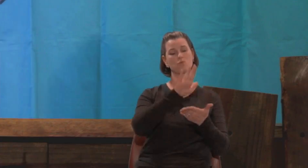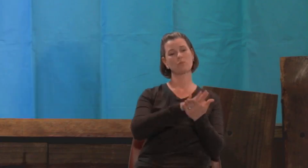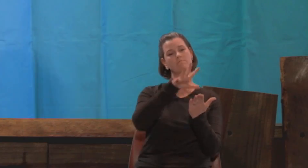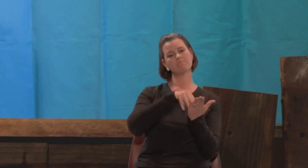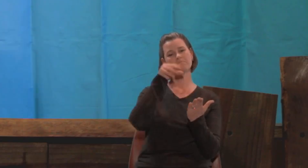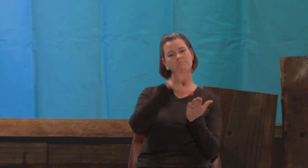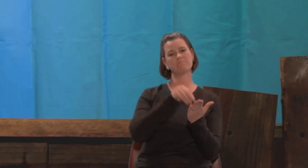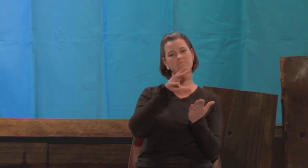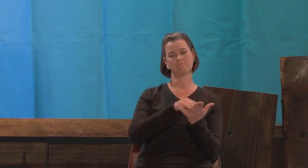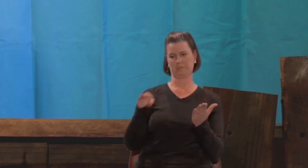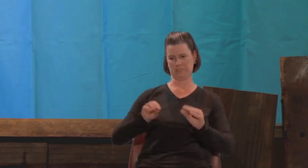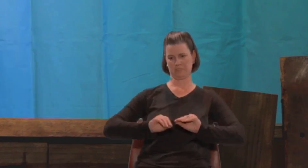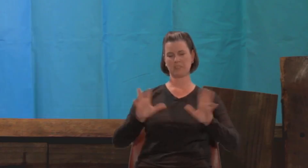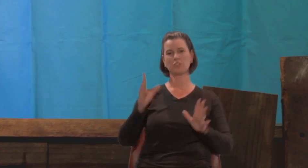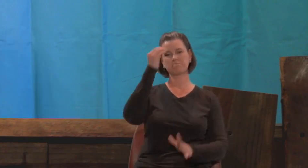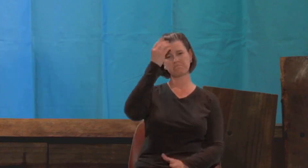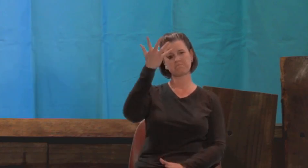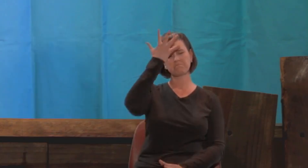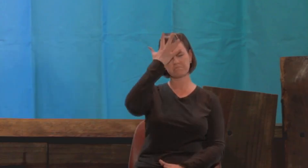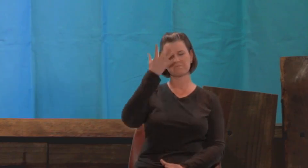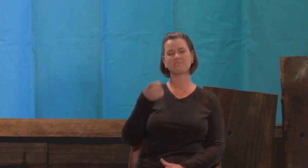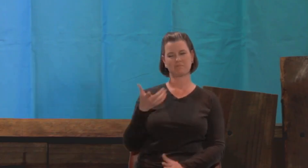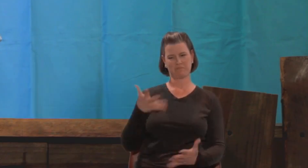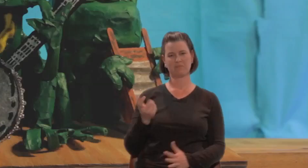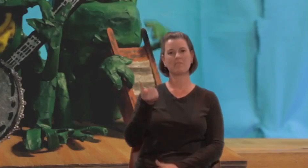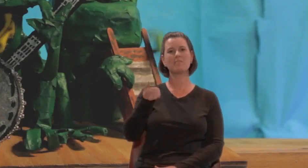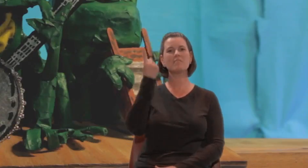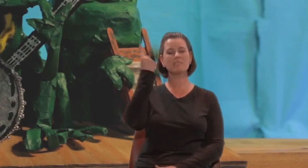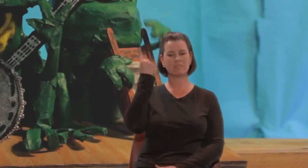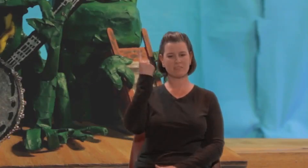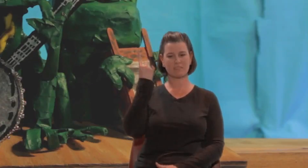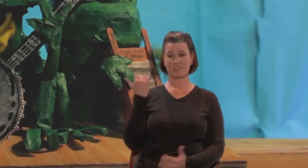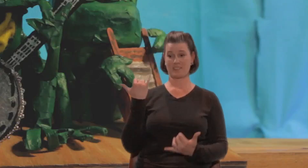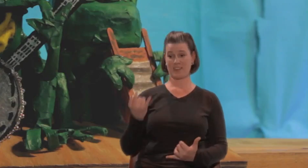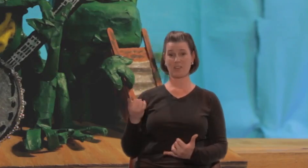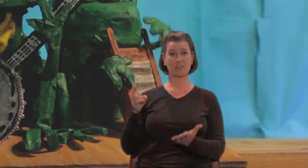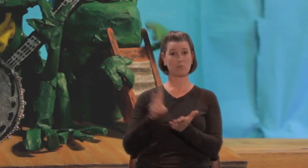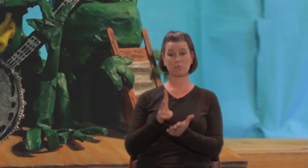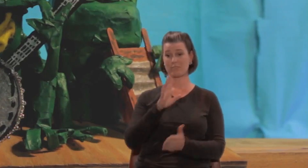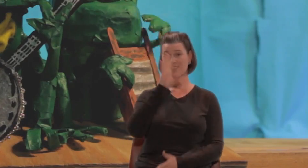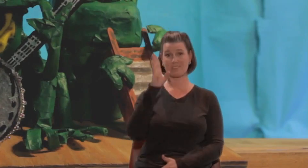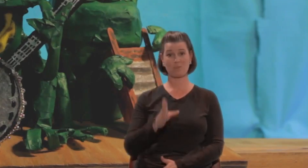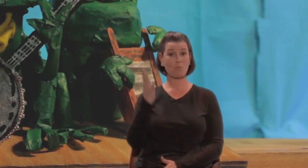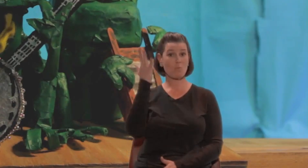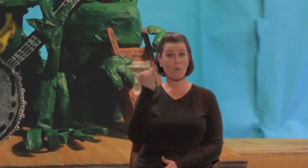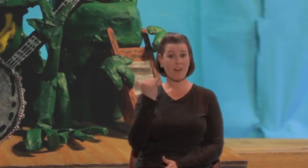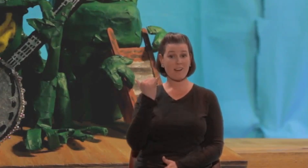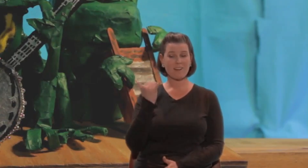He clearly learned a lesson, so he'll always understand. And now he never loses.